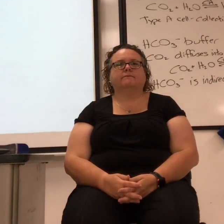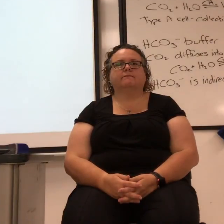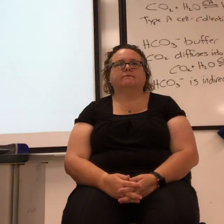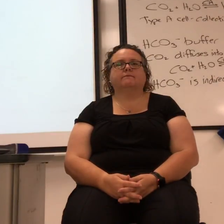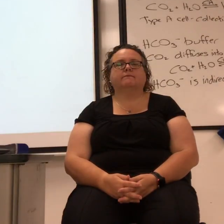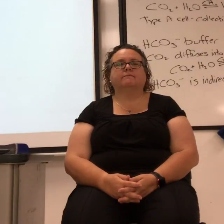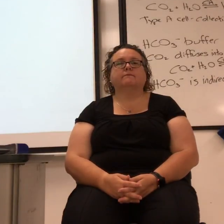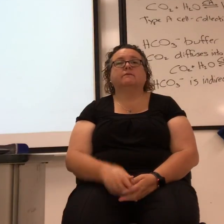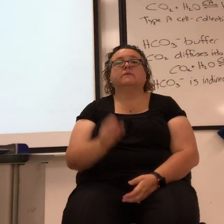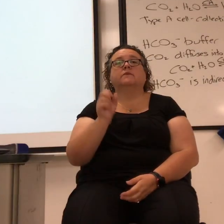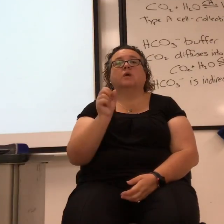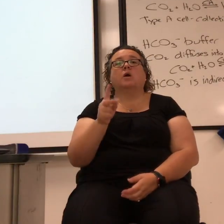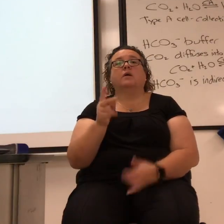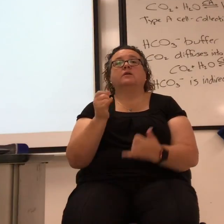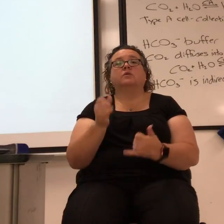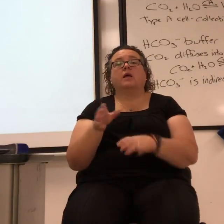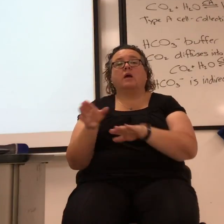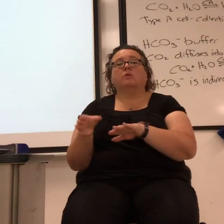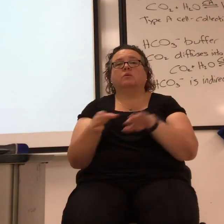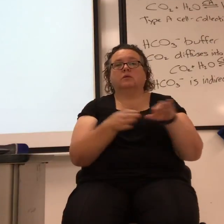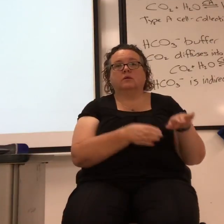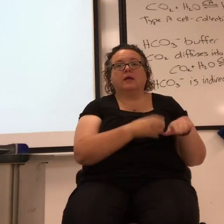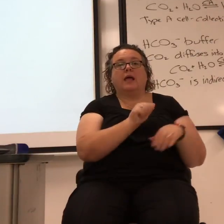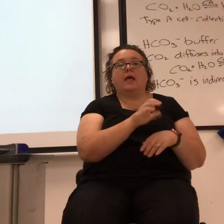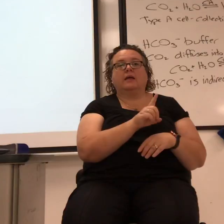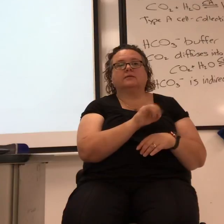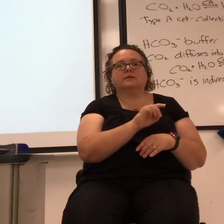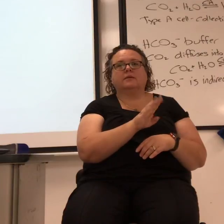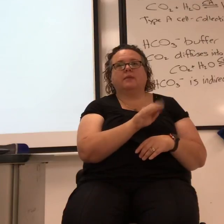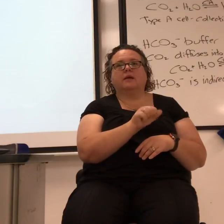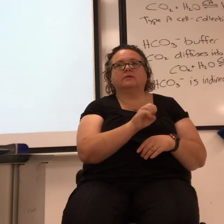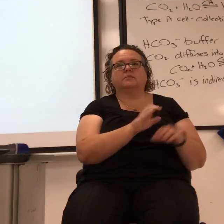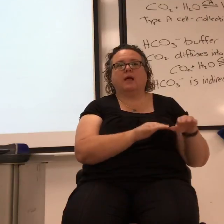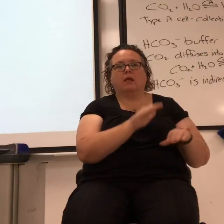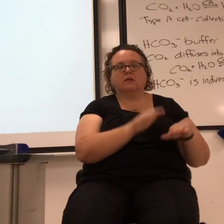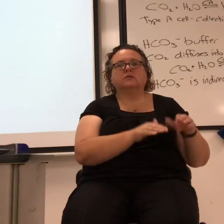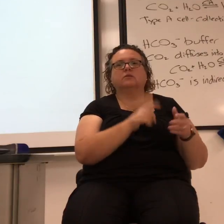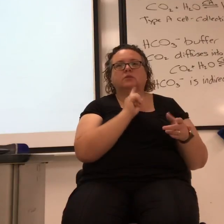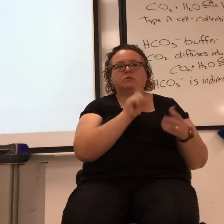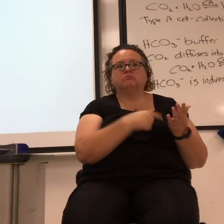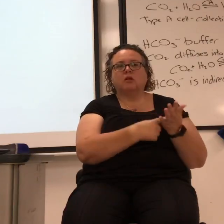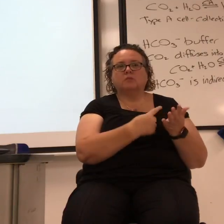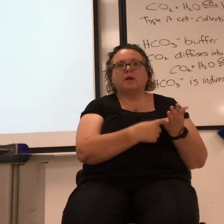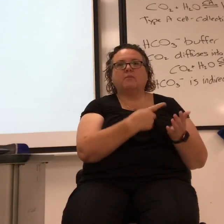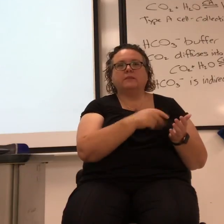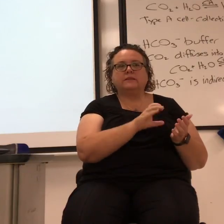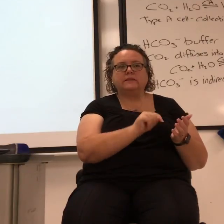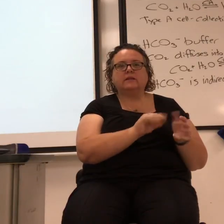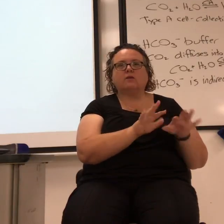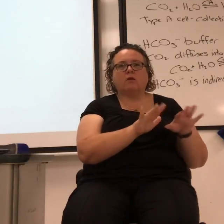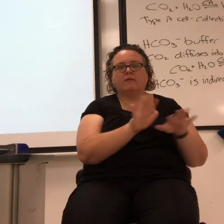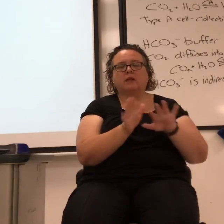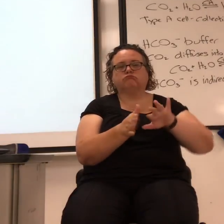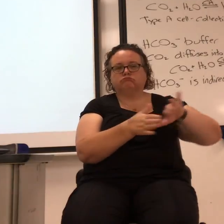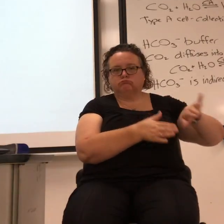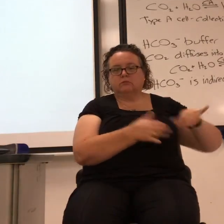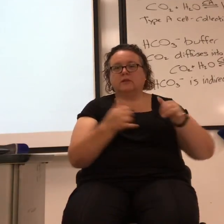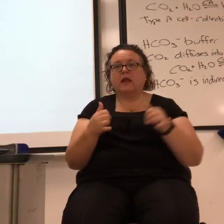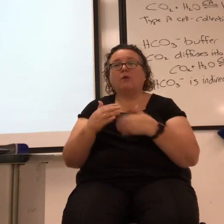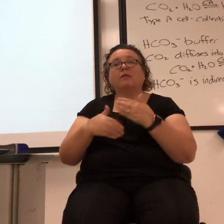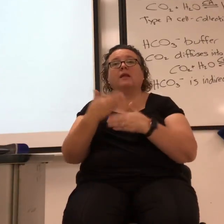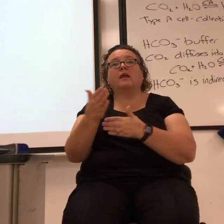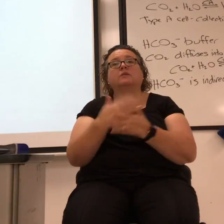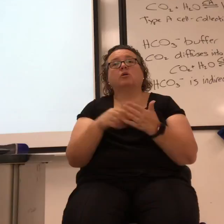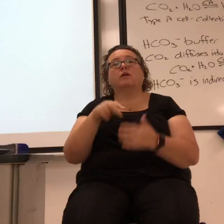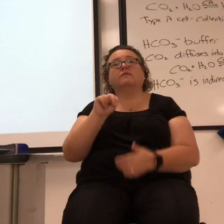All right, so I'm going to shift gears from acid-base balance. We talked about PCT and renal corpuscle already. The next part of the nephron that needs more